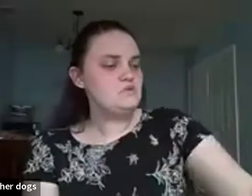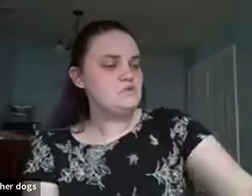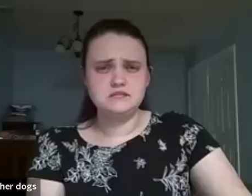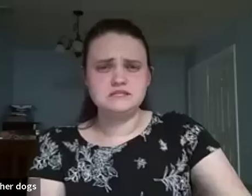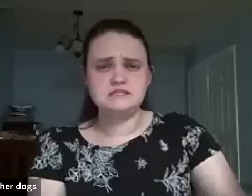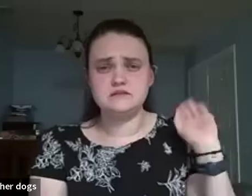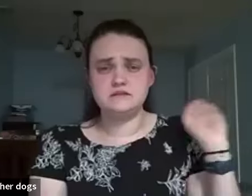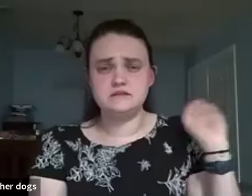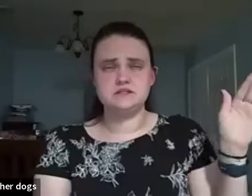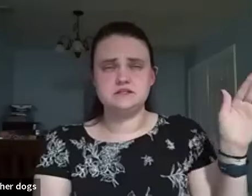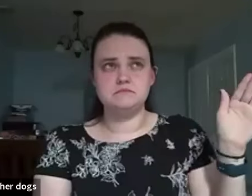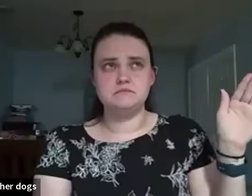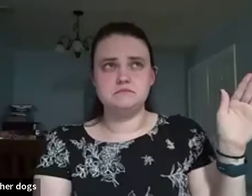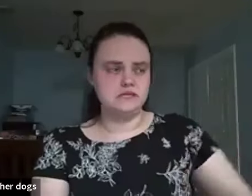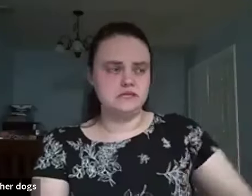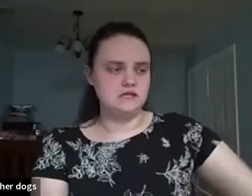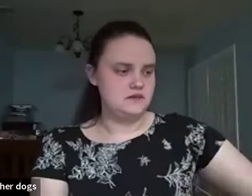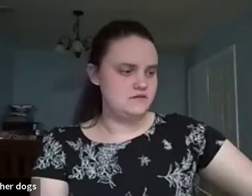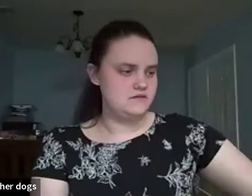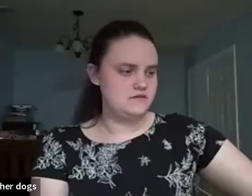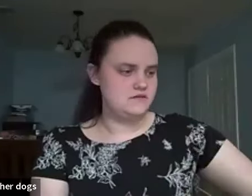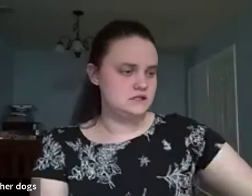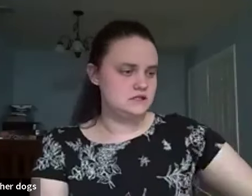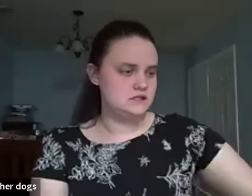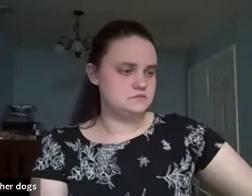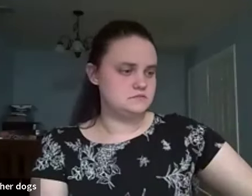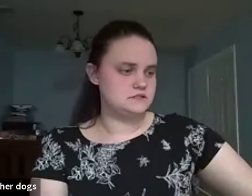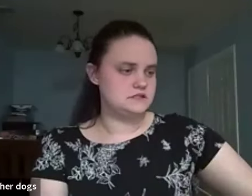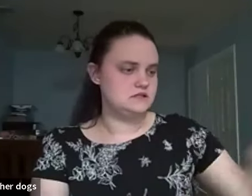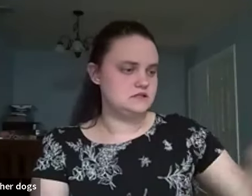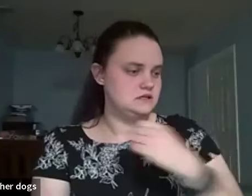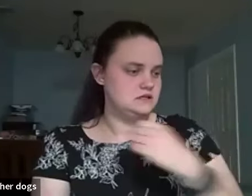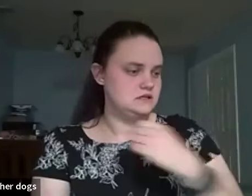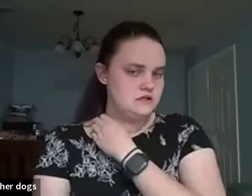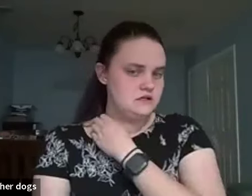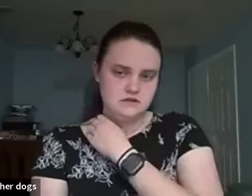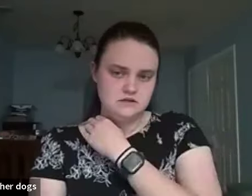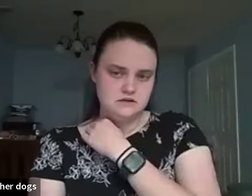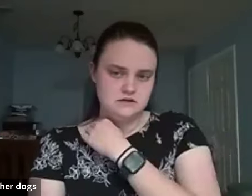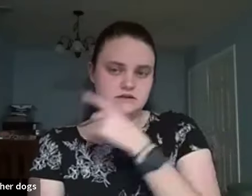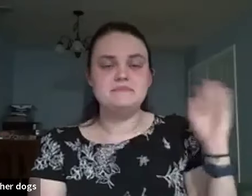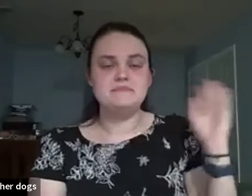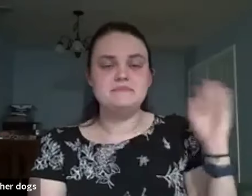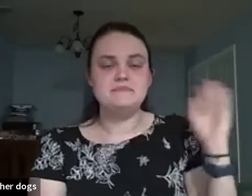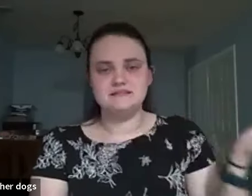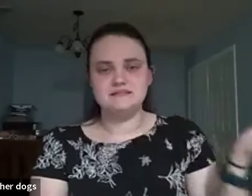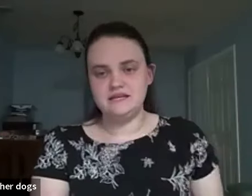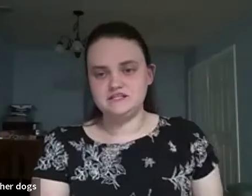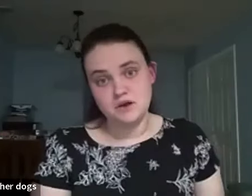Next week's themes is gonna be, I think if I remember correctly, let me pull back that check. Yeah, miscellaneous, our